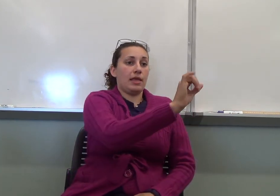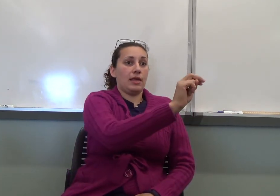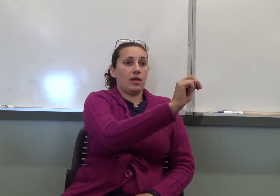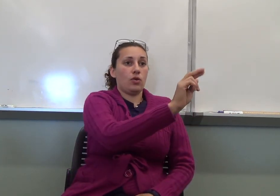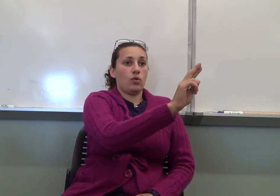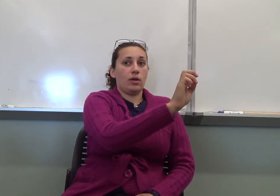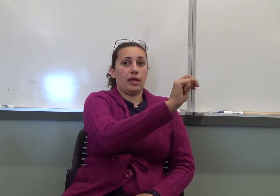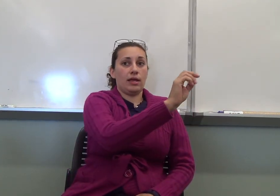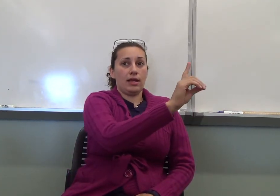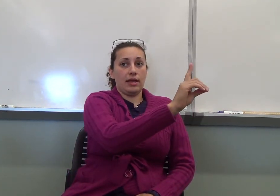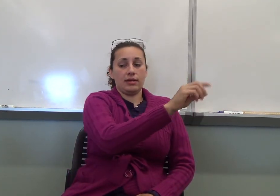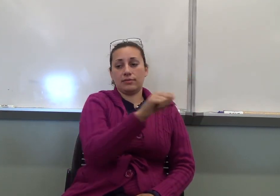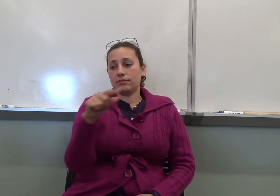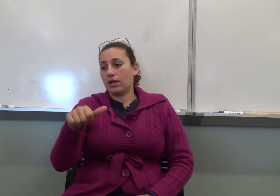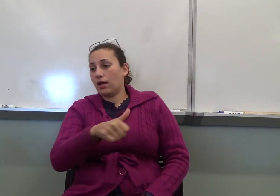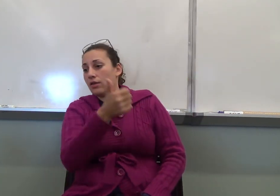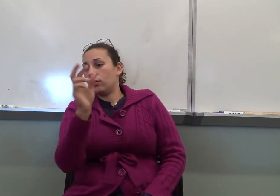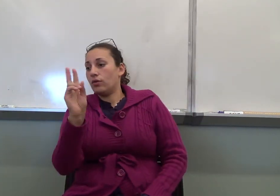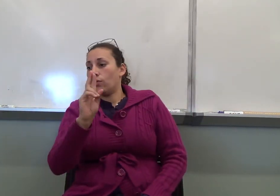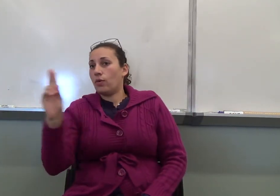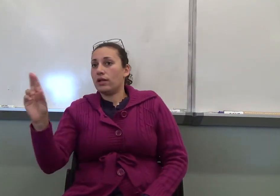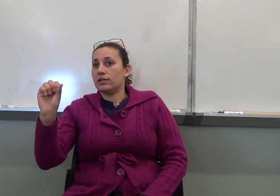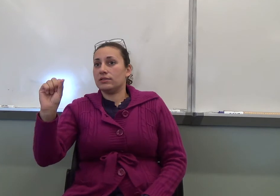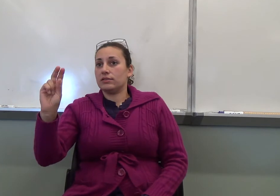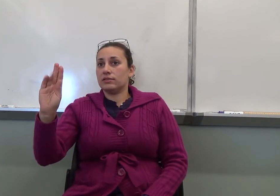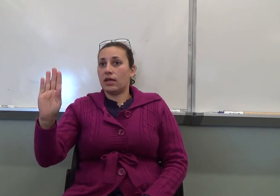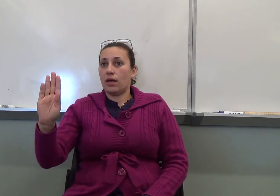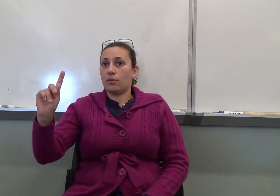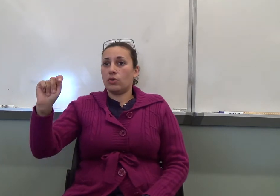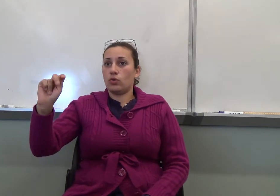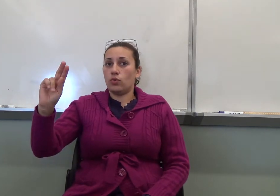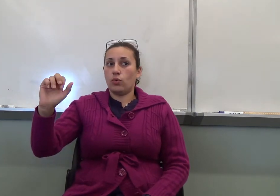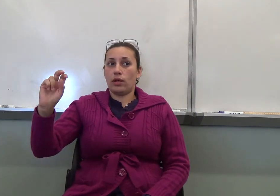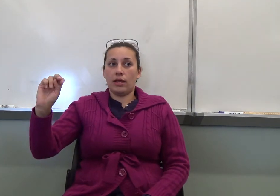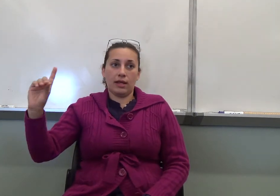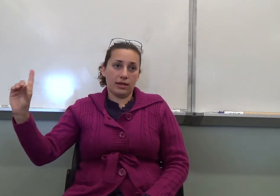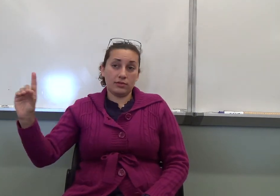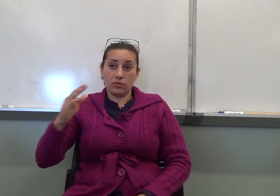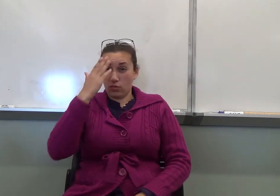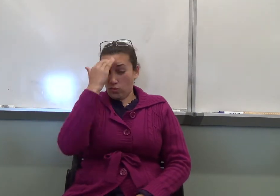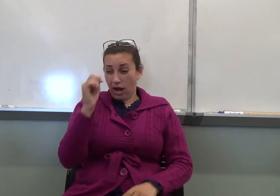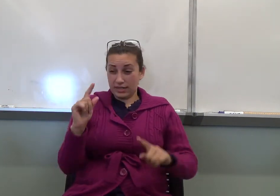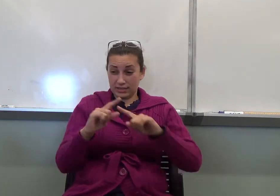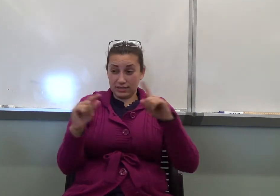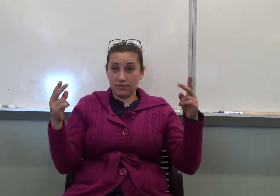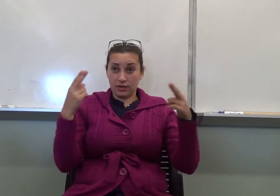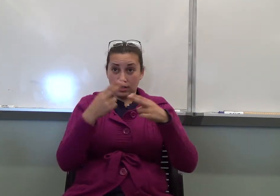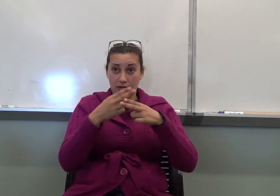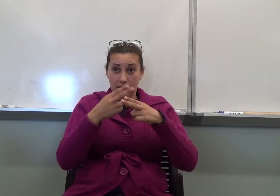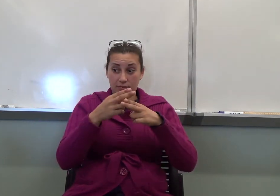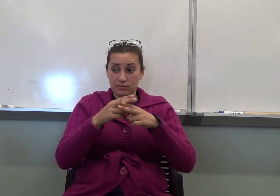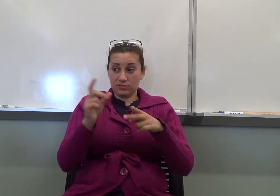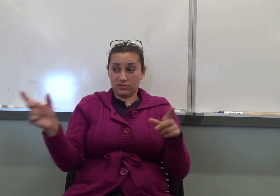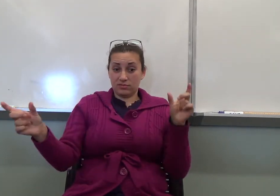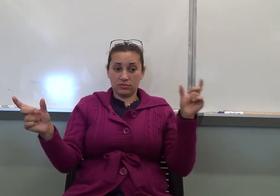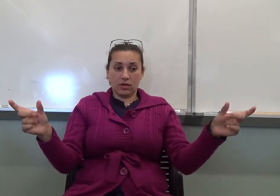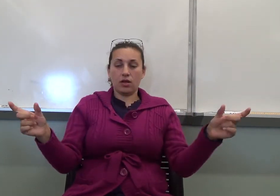called subtrahend. Now the reason why they give them different names is because you can't reverse them. They're not interchangeable.